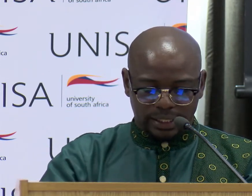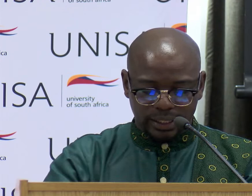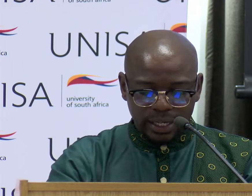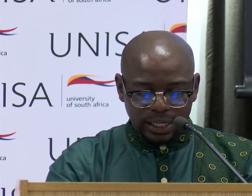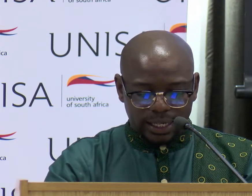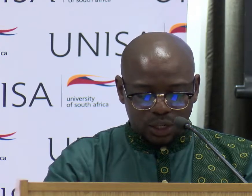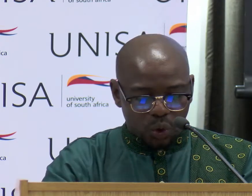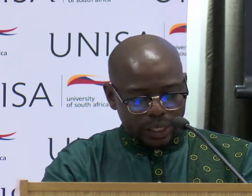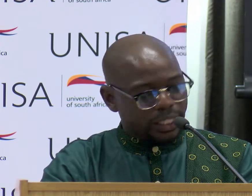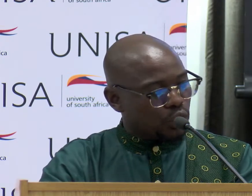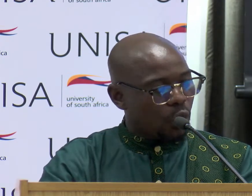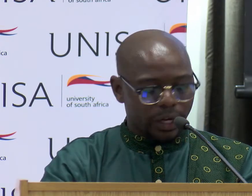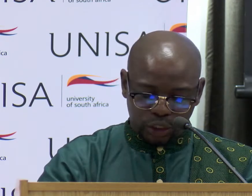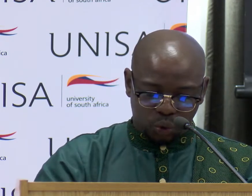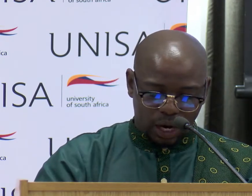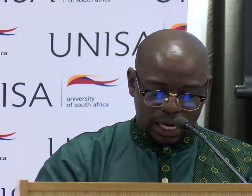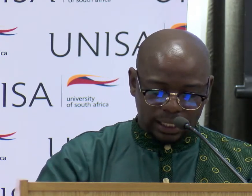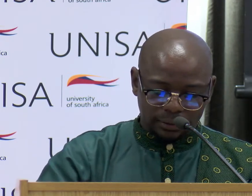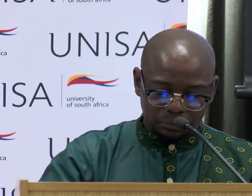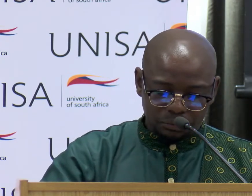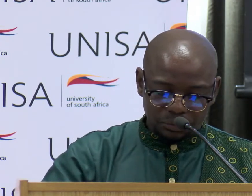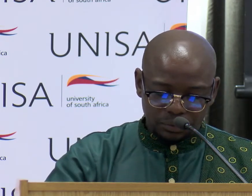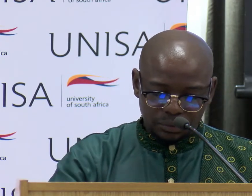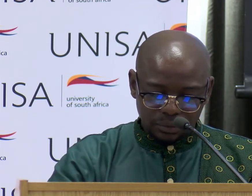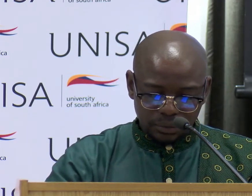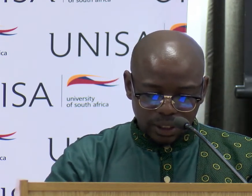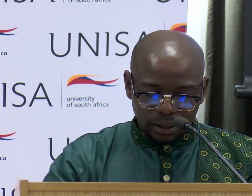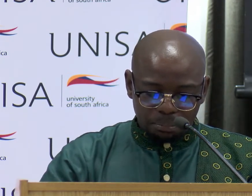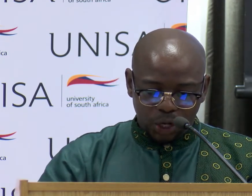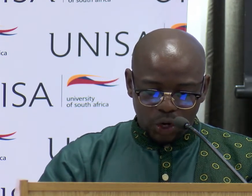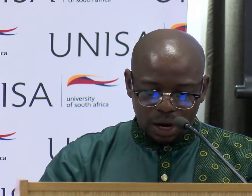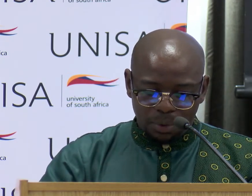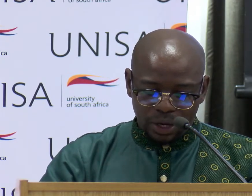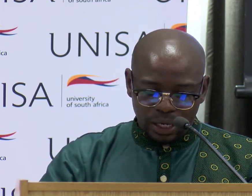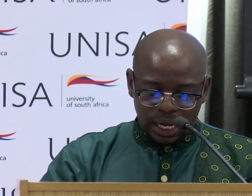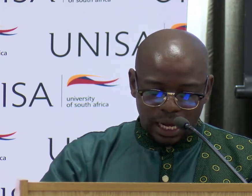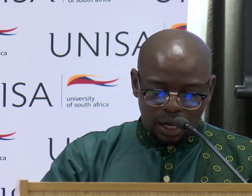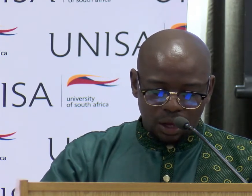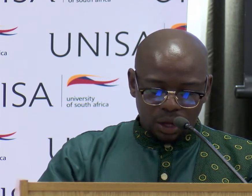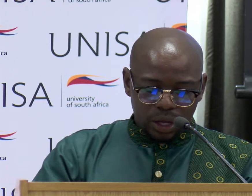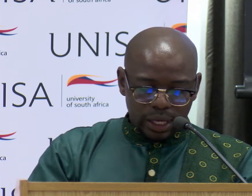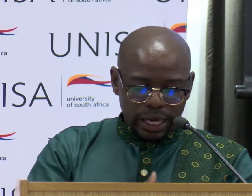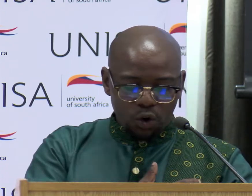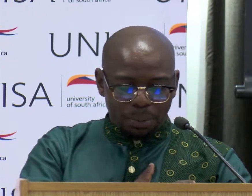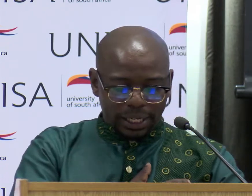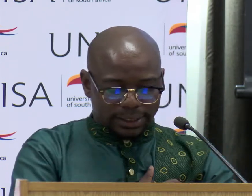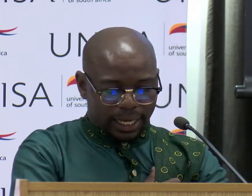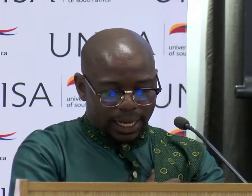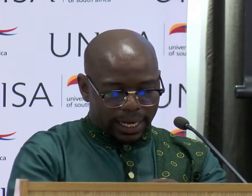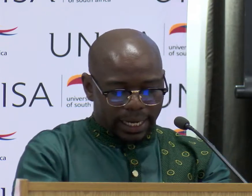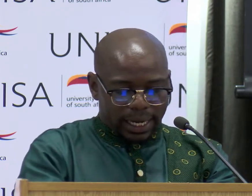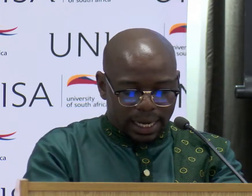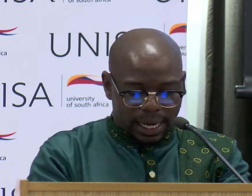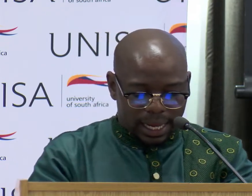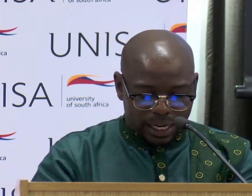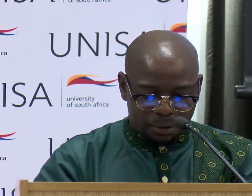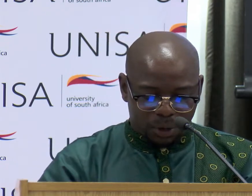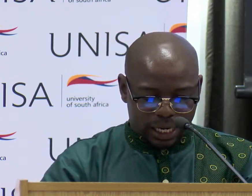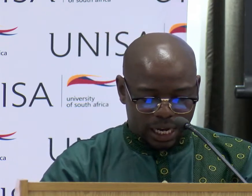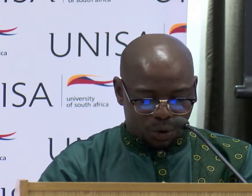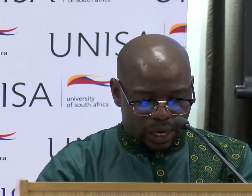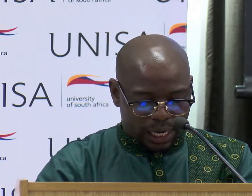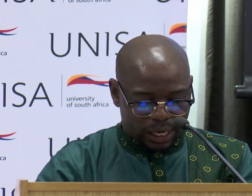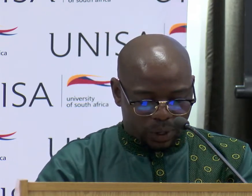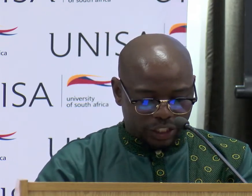just rati lerato ke ntho e jwang. Pelo ya monna ya ubasela illa